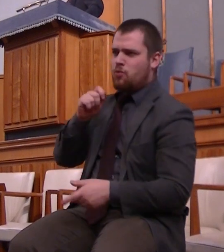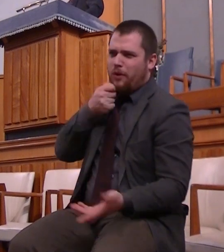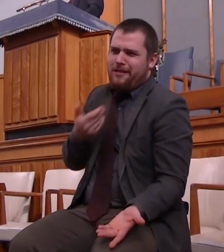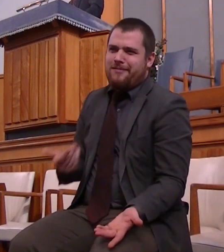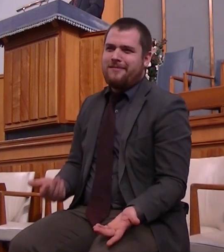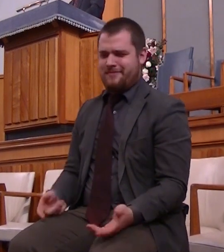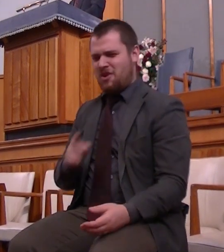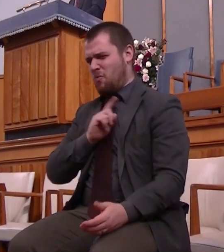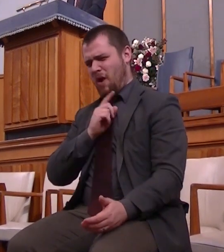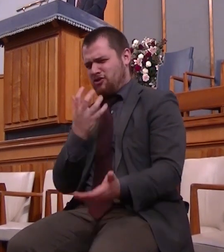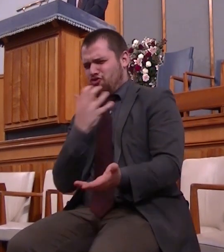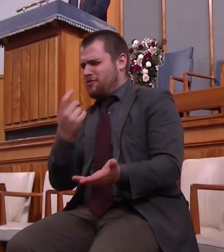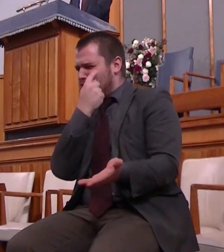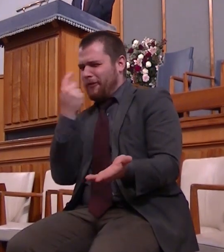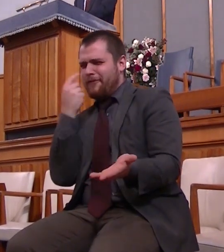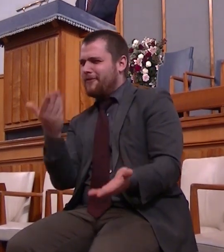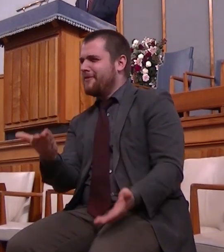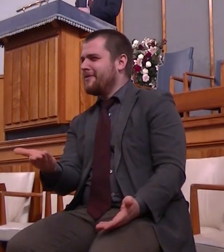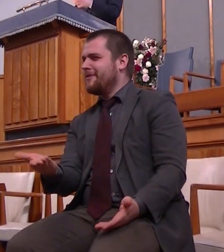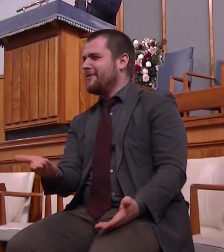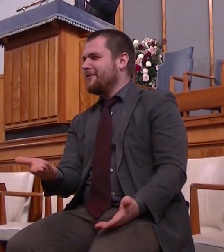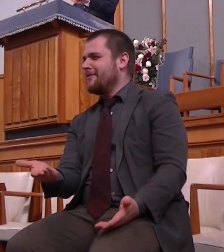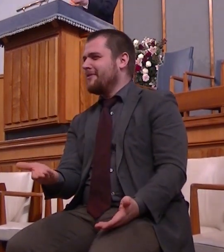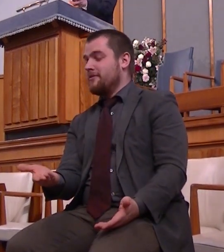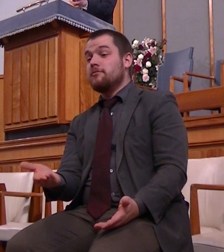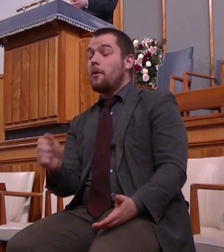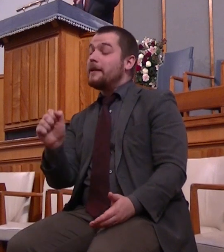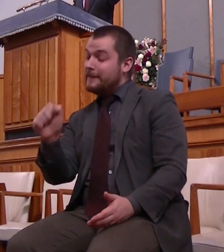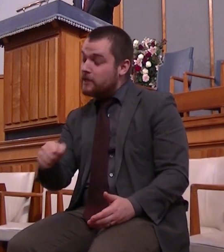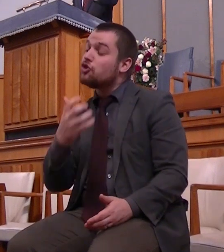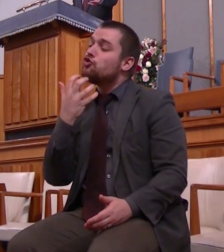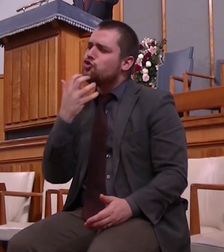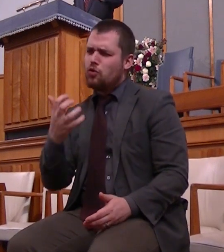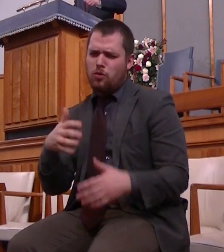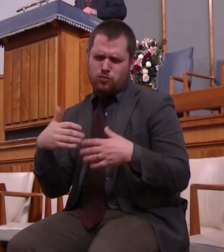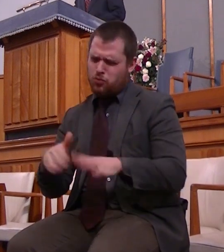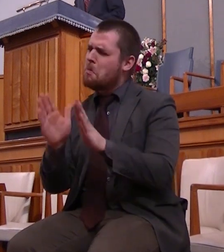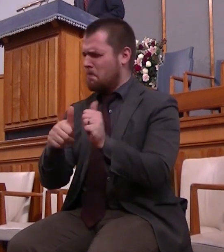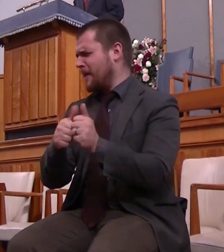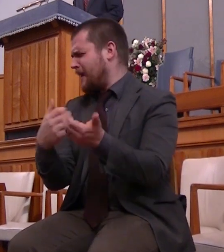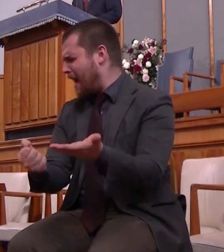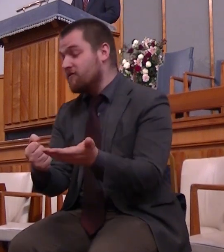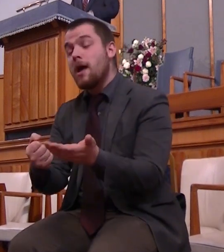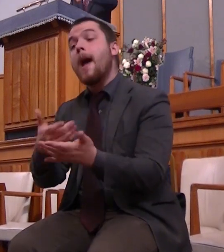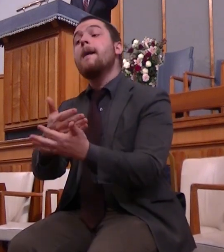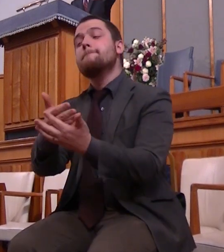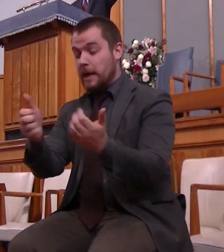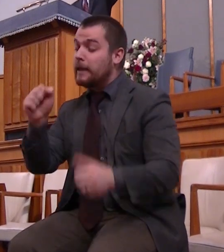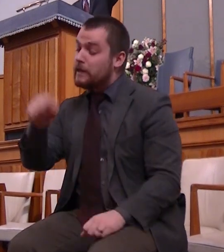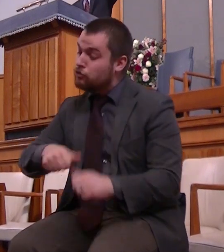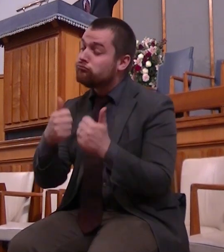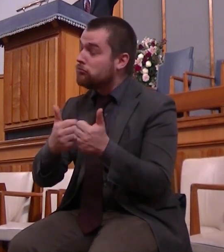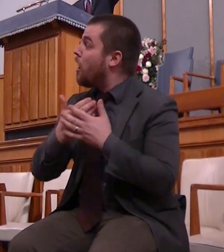no difference. Yes, the Jewish nation was very privileged. And through there were many godly people among them, and